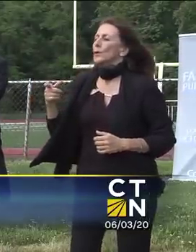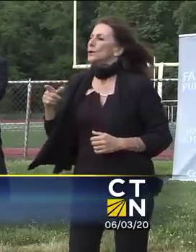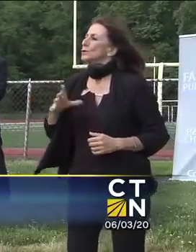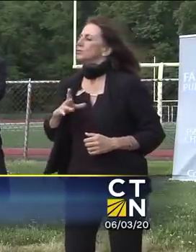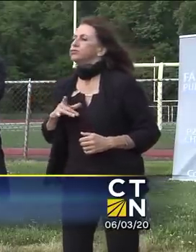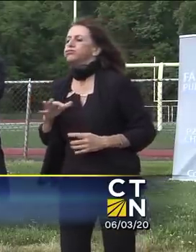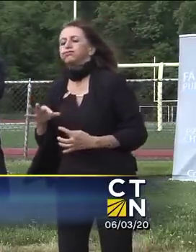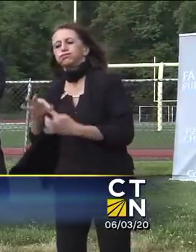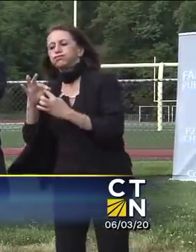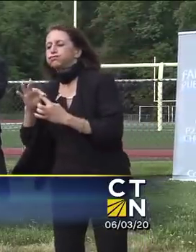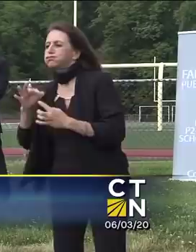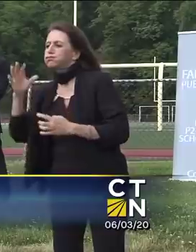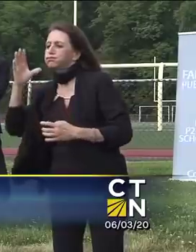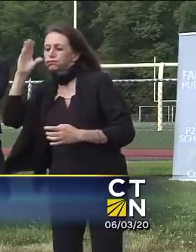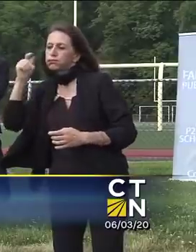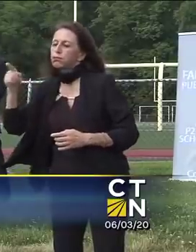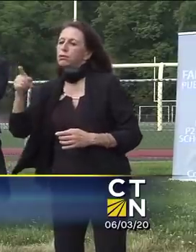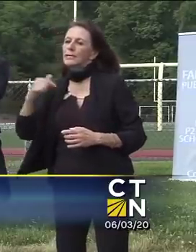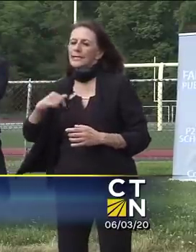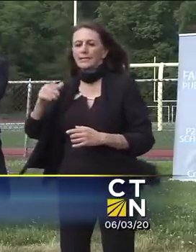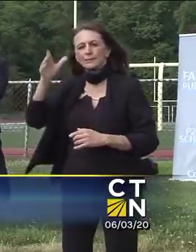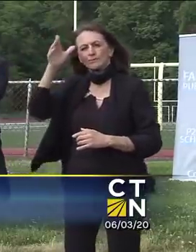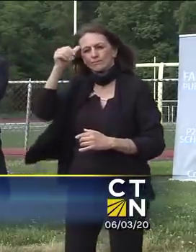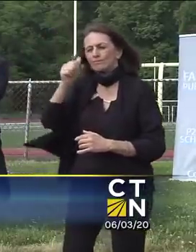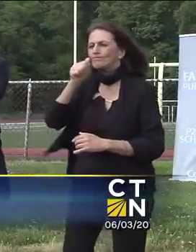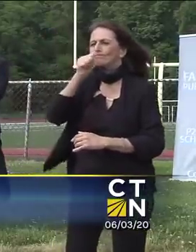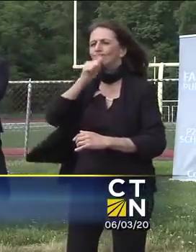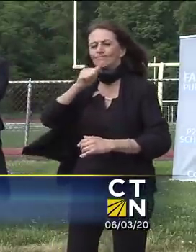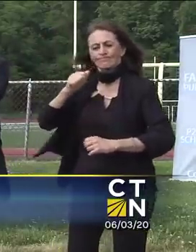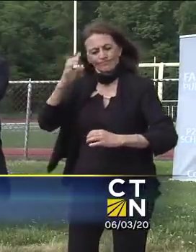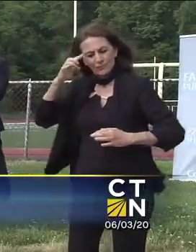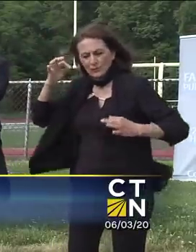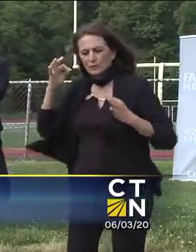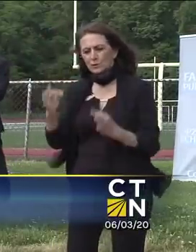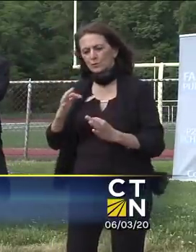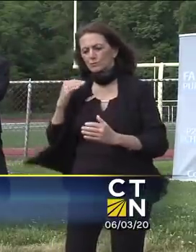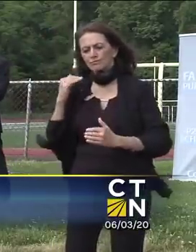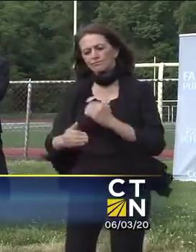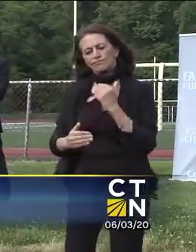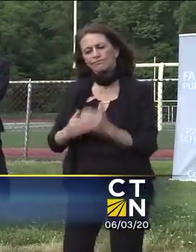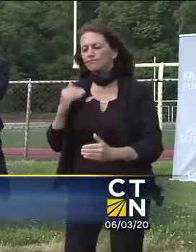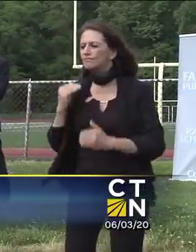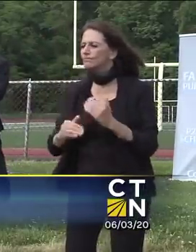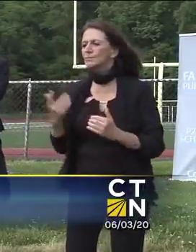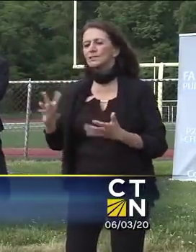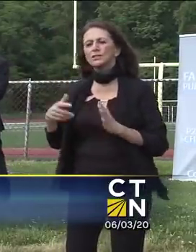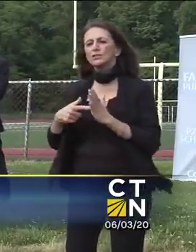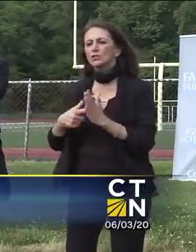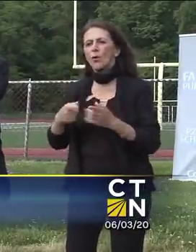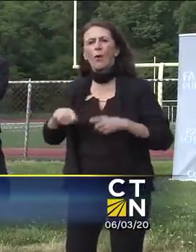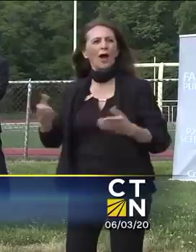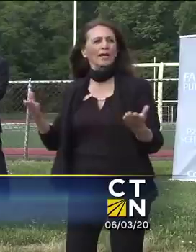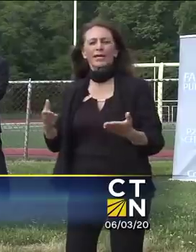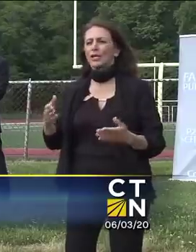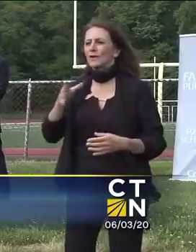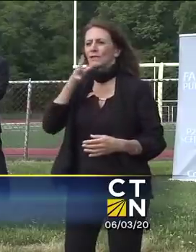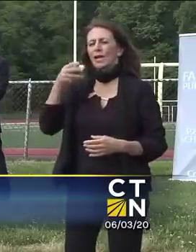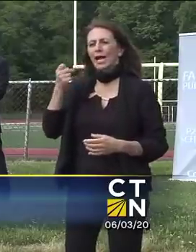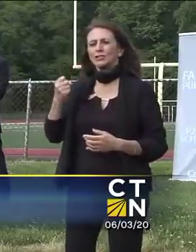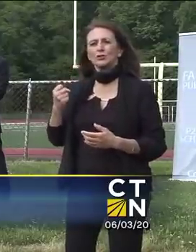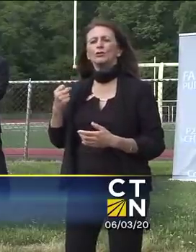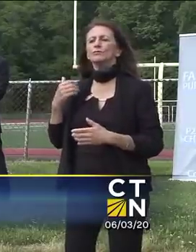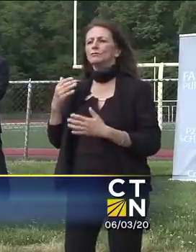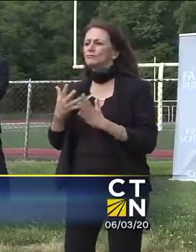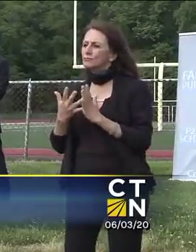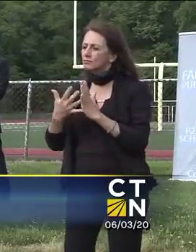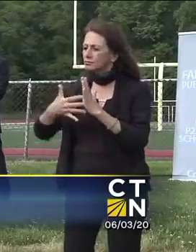man. The grit and determination that Brandon has exhibited in his time at FHS is